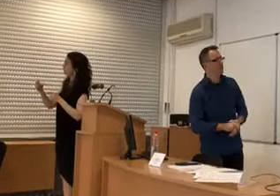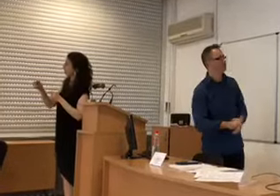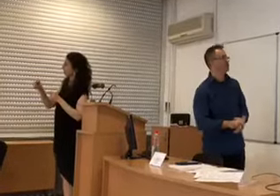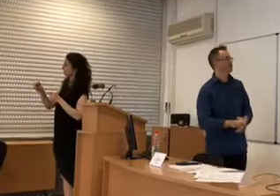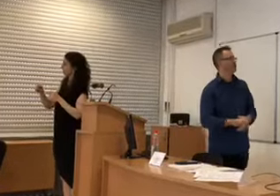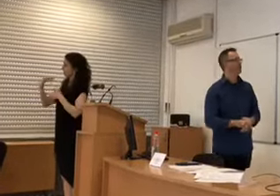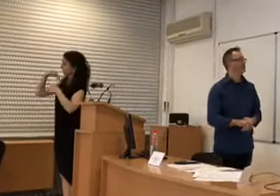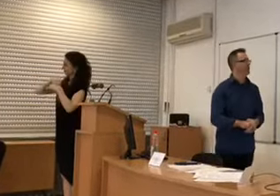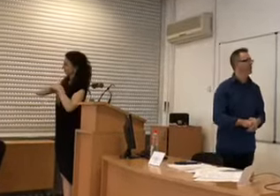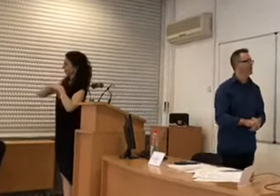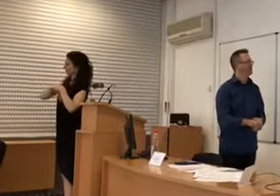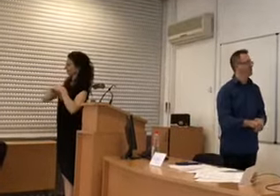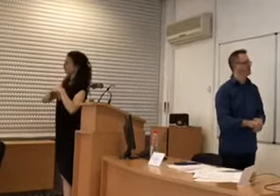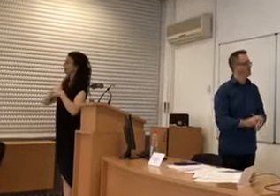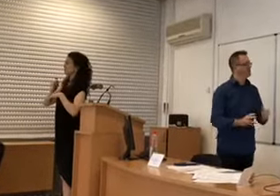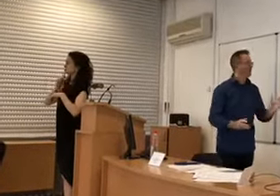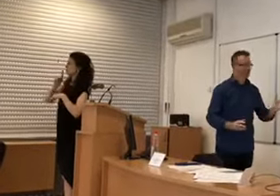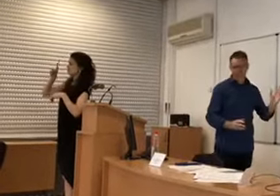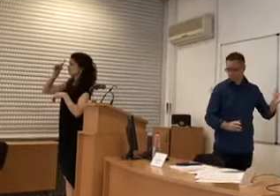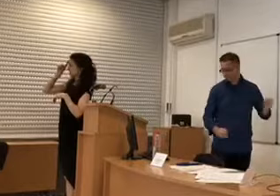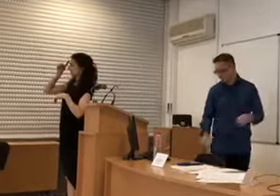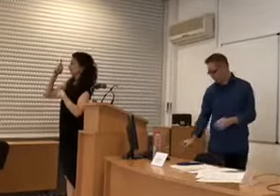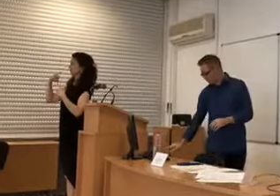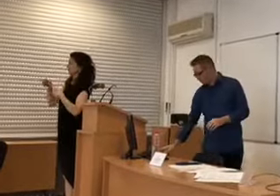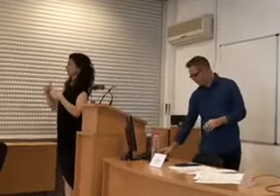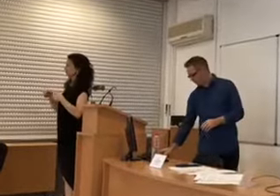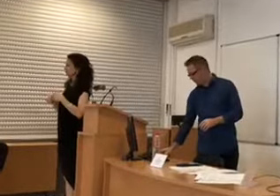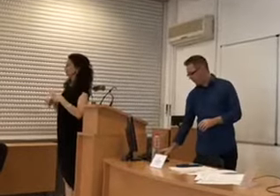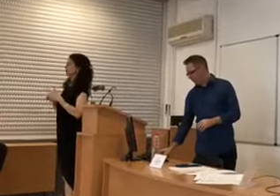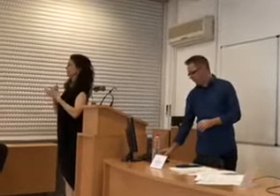possibility which the internet provides.